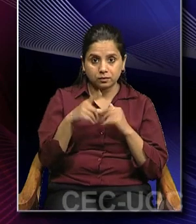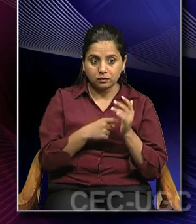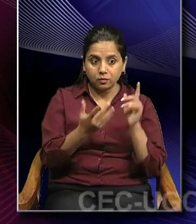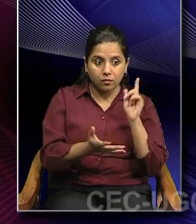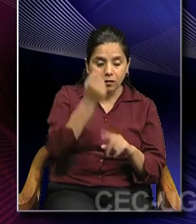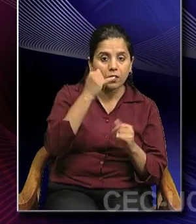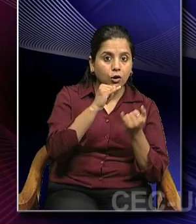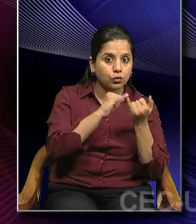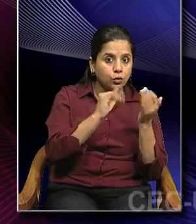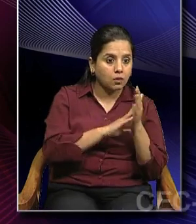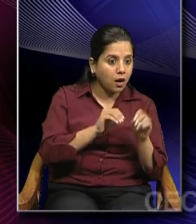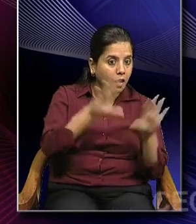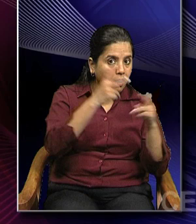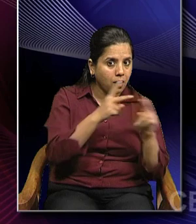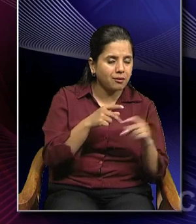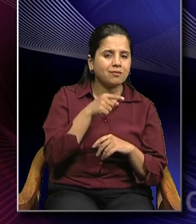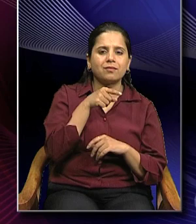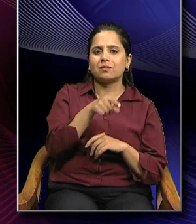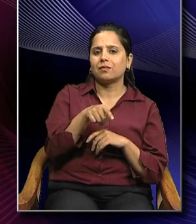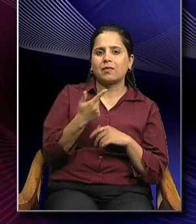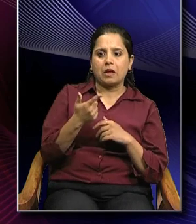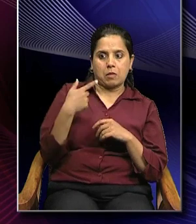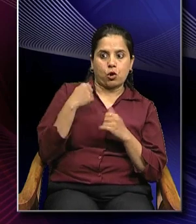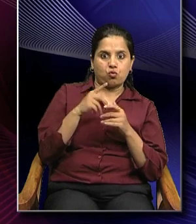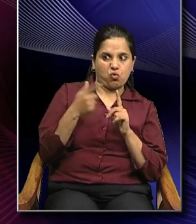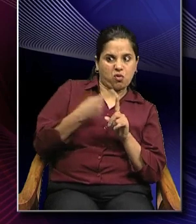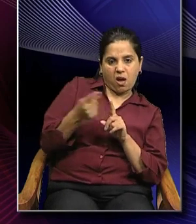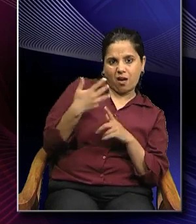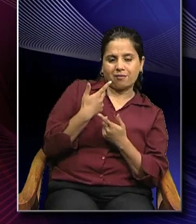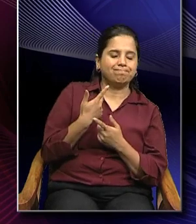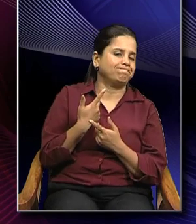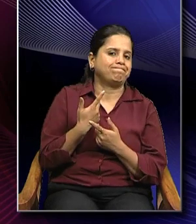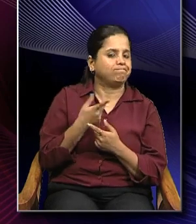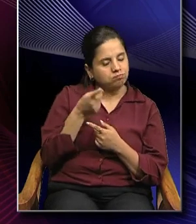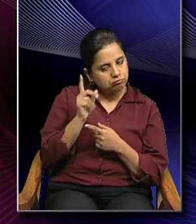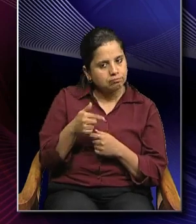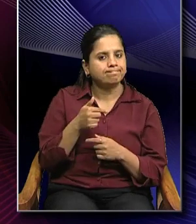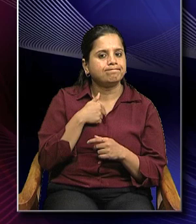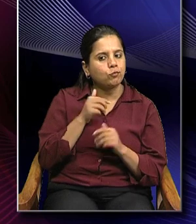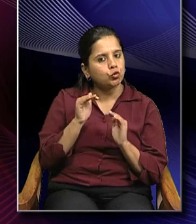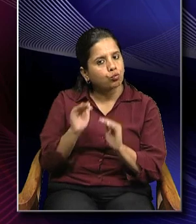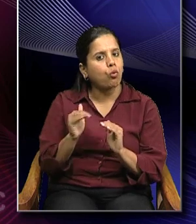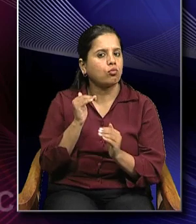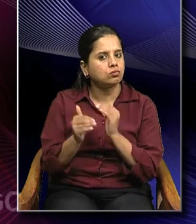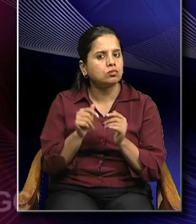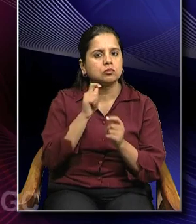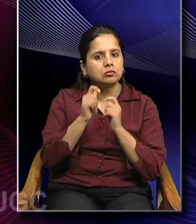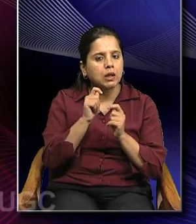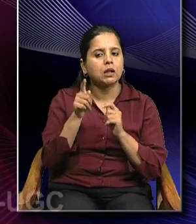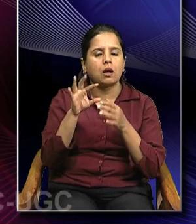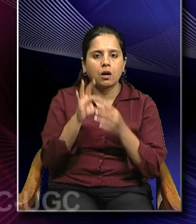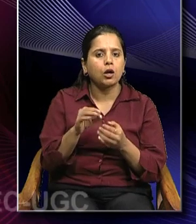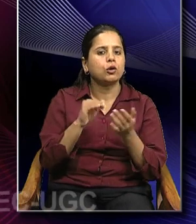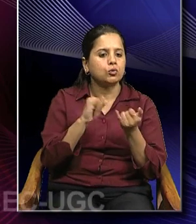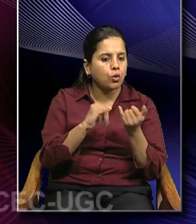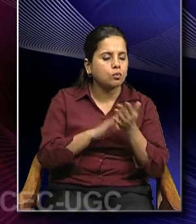found in social media, you can't remain anti-social. You have to resort to that media, that is social media,